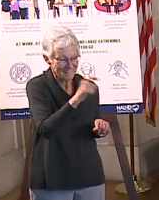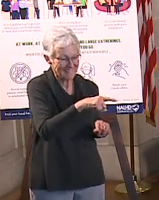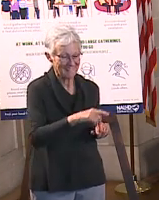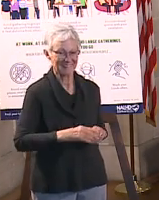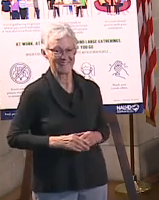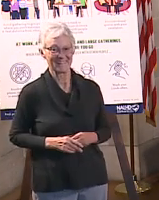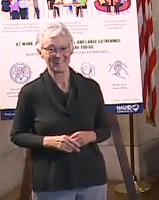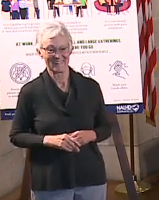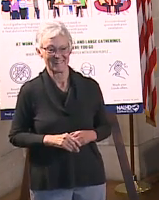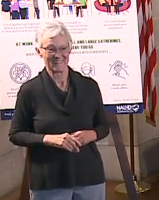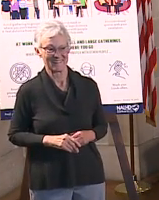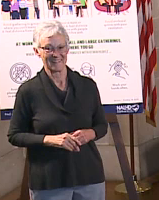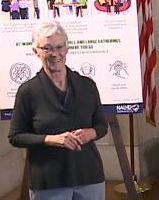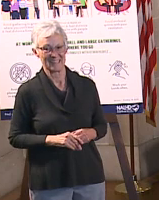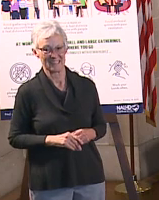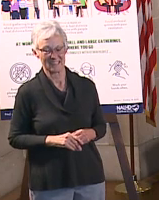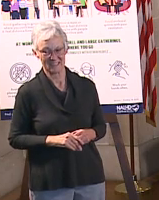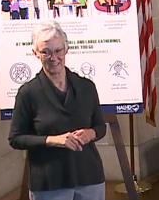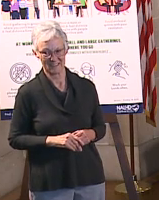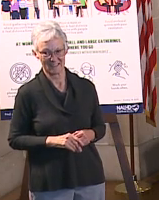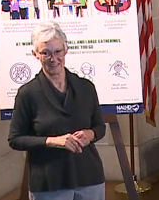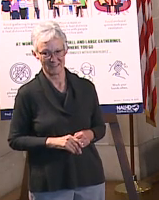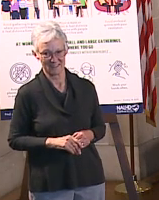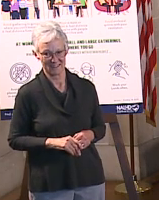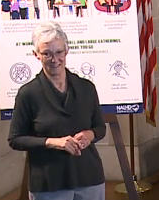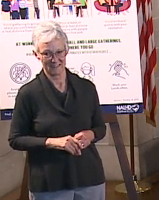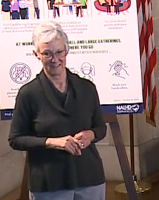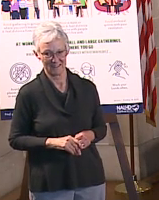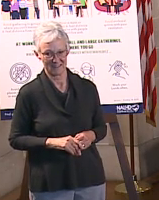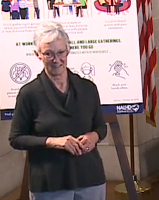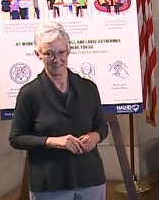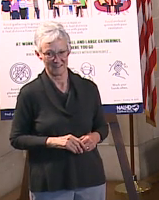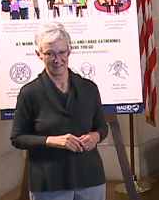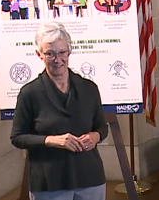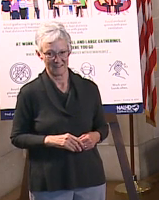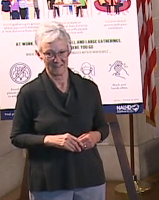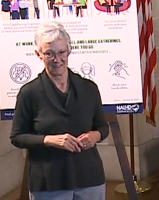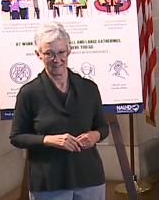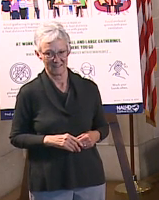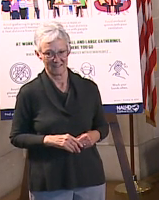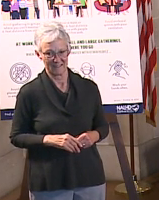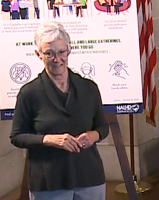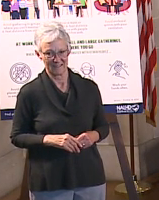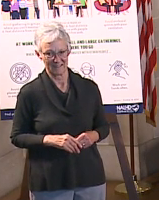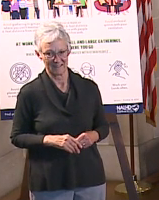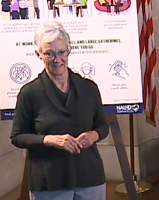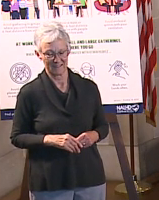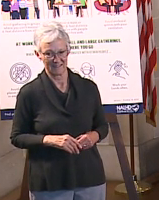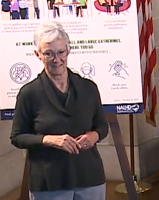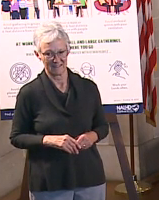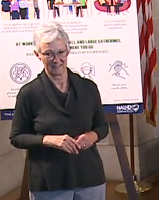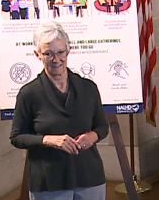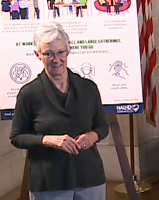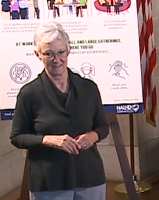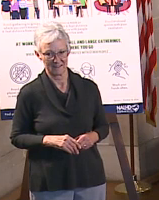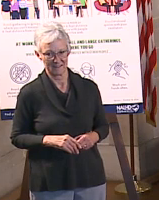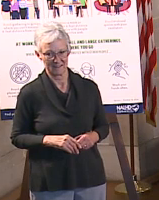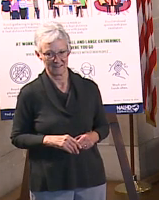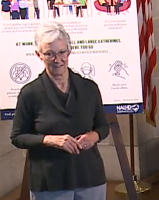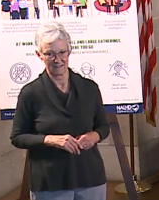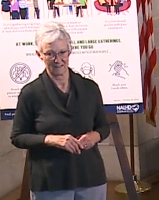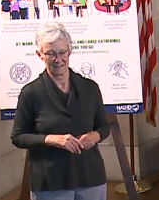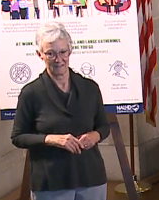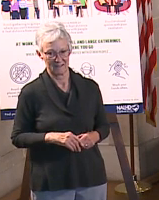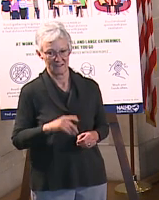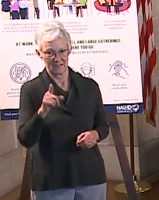You've got a backlog in unemployment, claims. Can you tell me a little bit about that, how you guys are trying to address that, especially with the pupils?